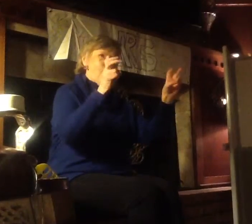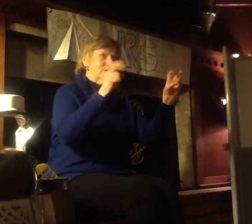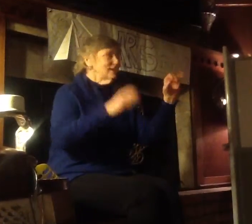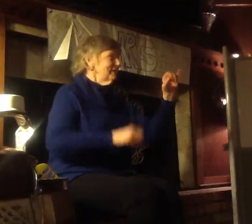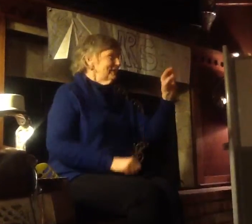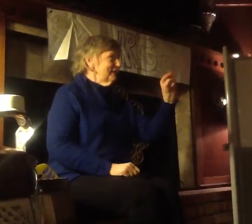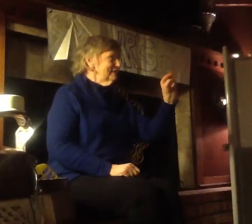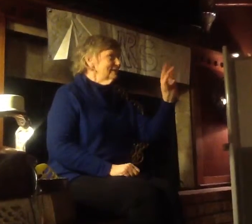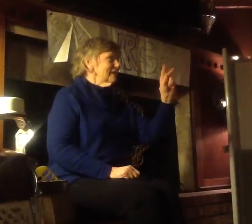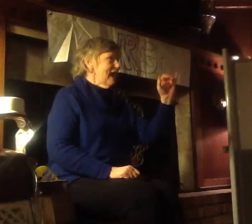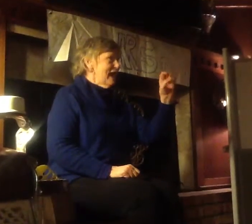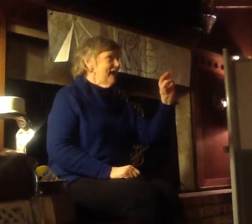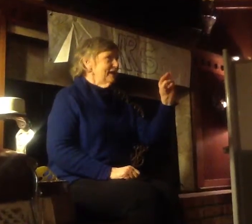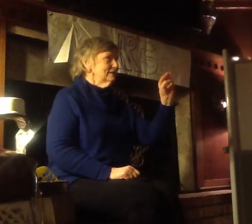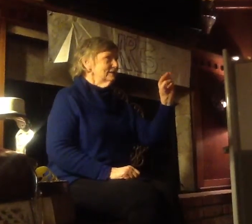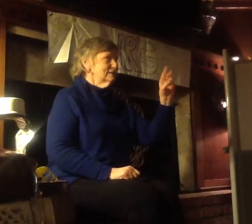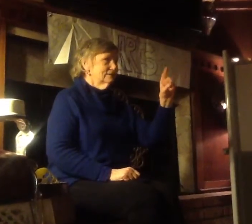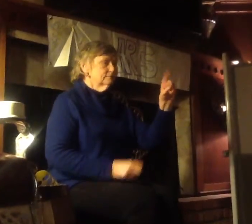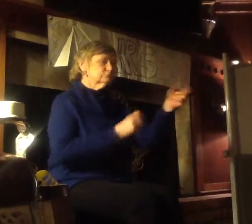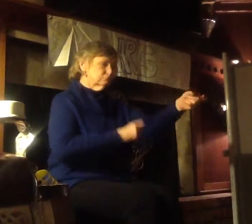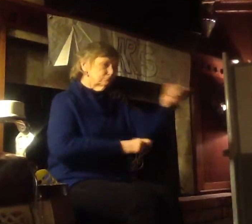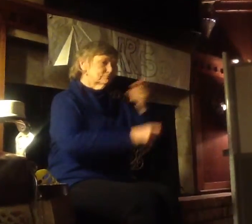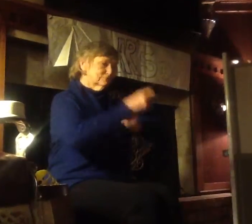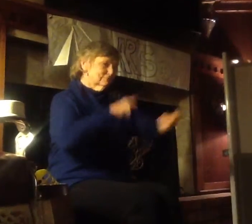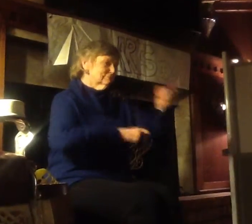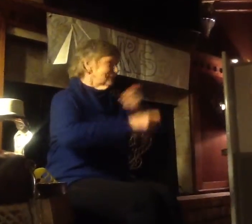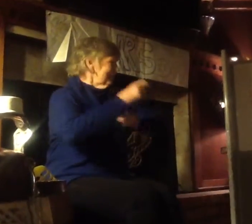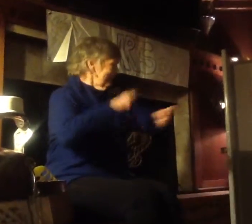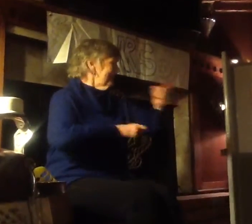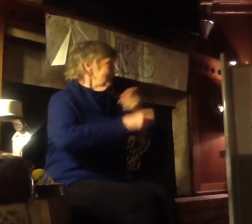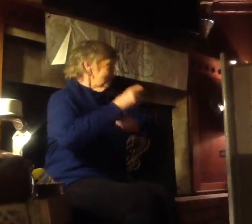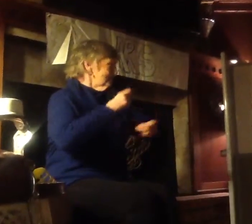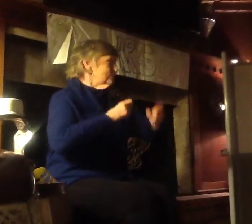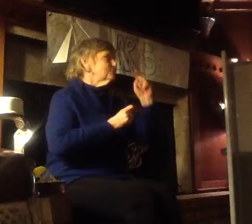It's called in kind.